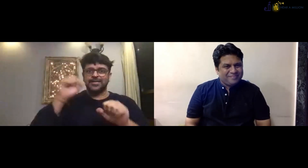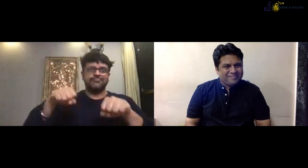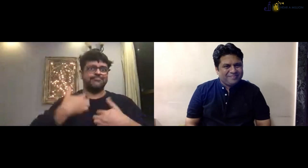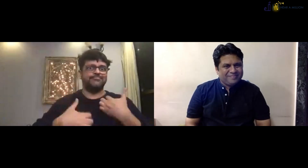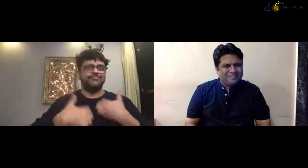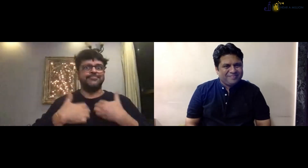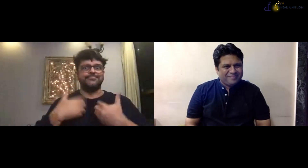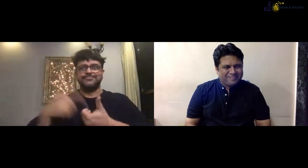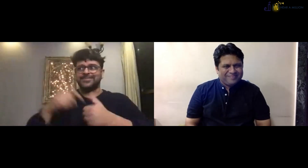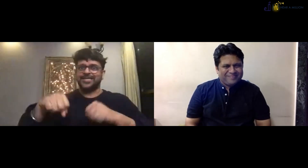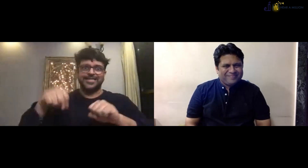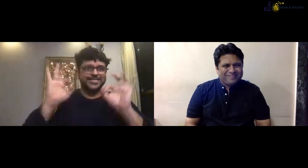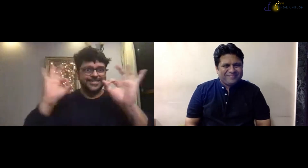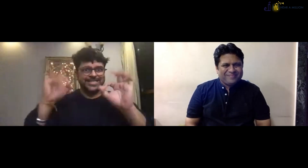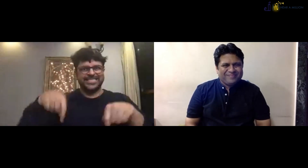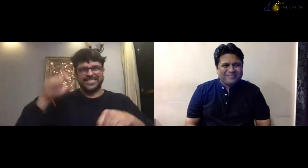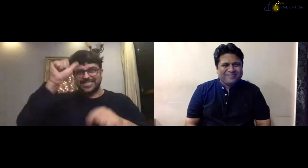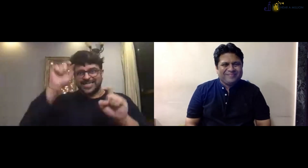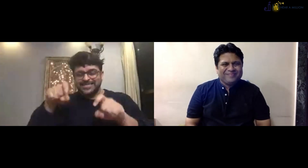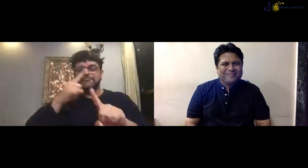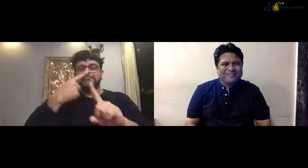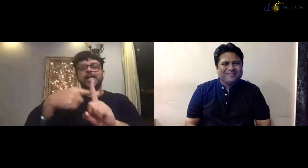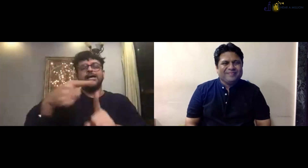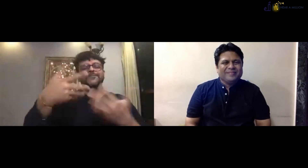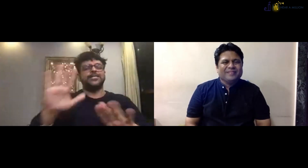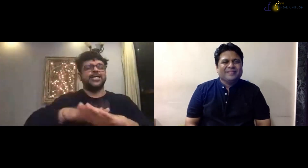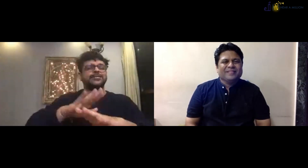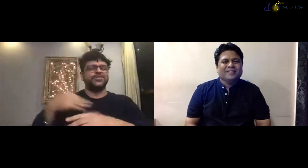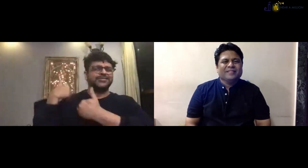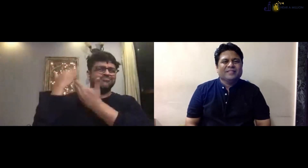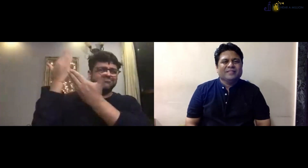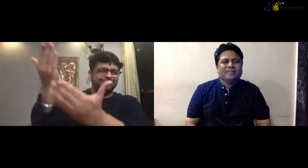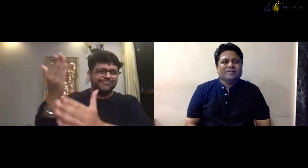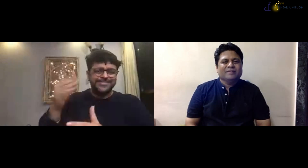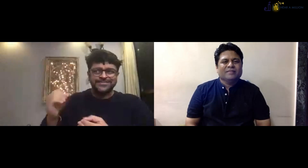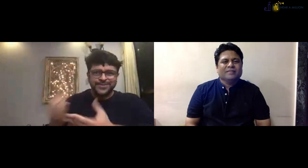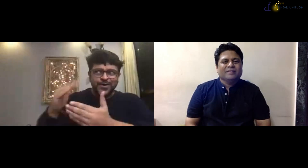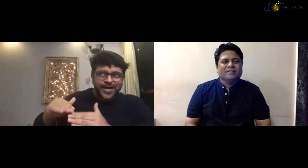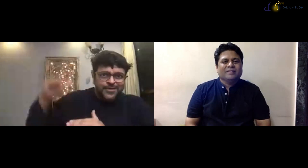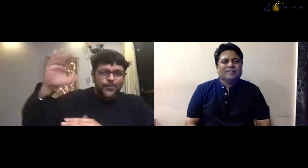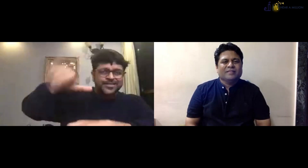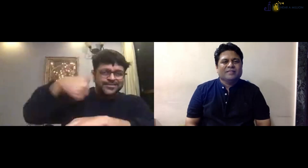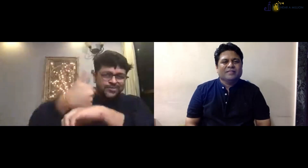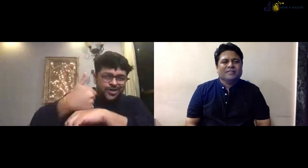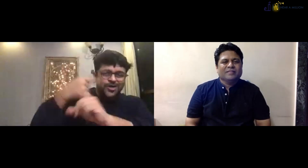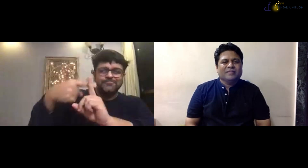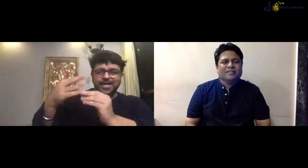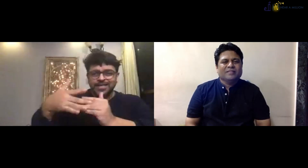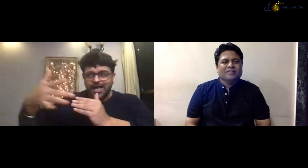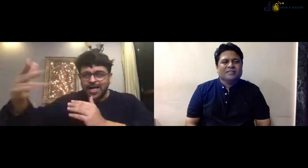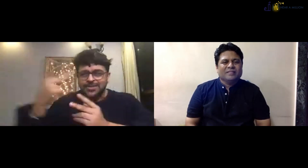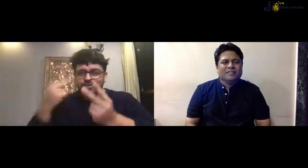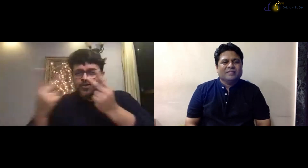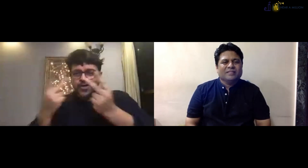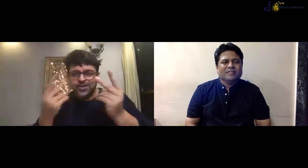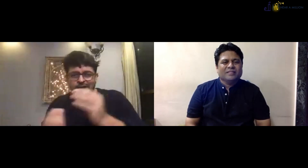found the right person to do that particular research for DLP, and he was very interested to do it. And he definitely felt that India needs it, and he's experienced,